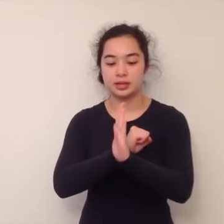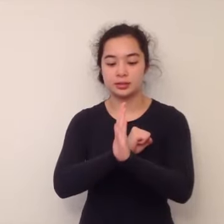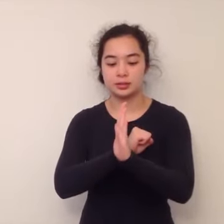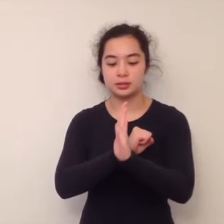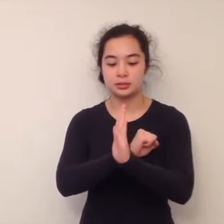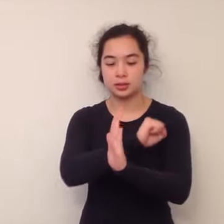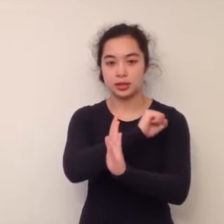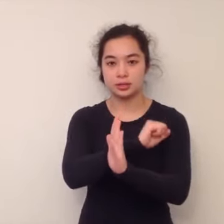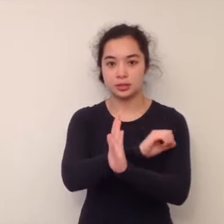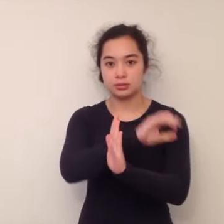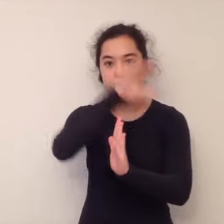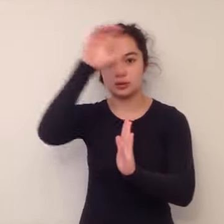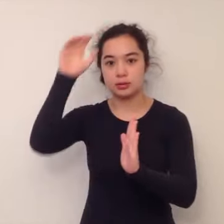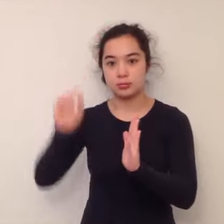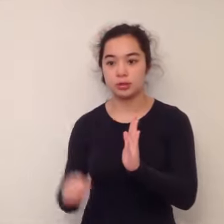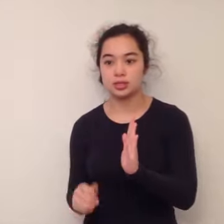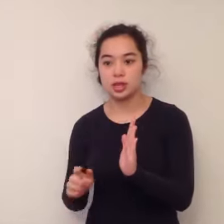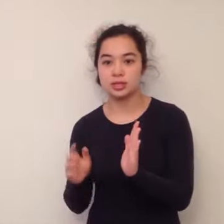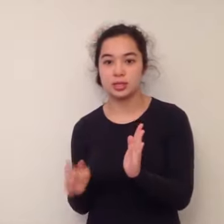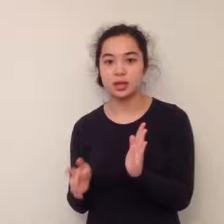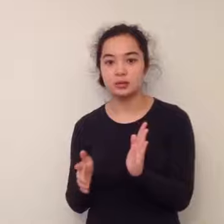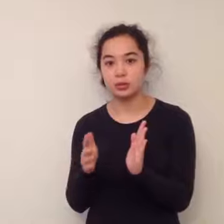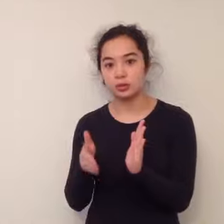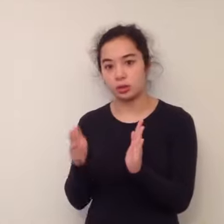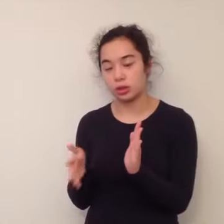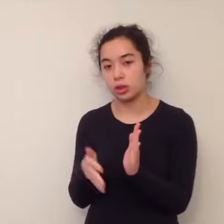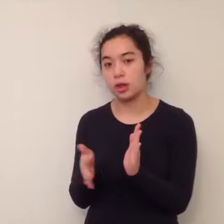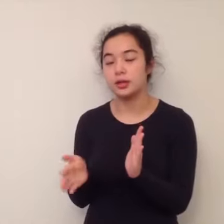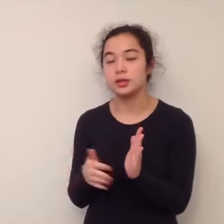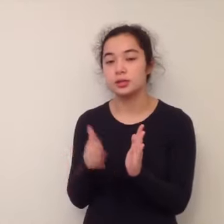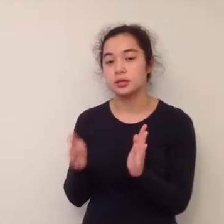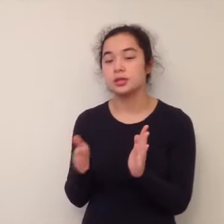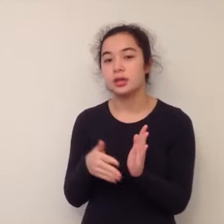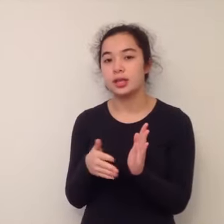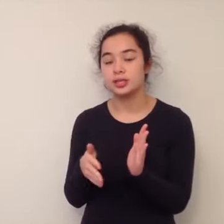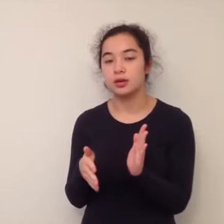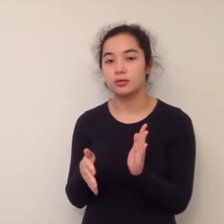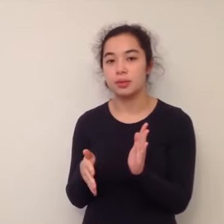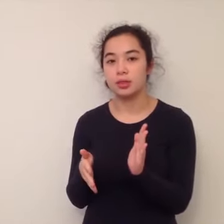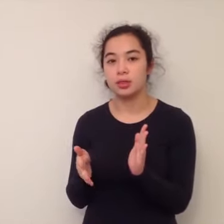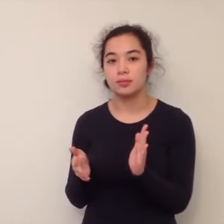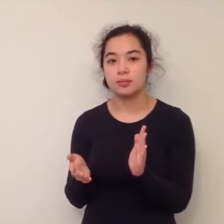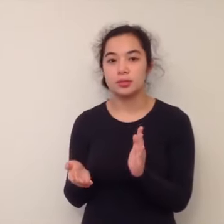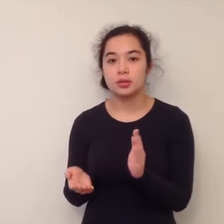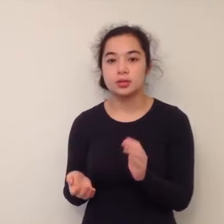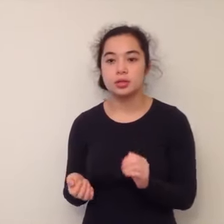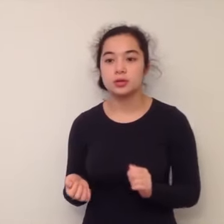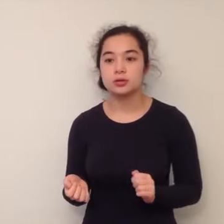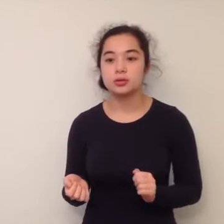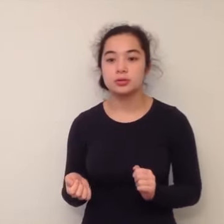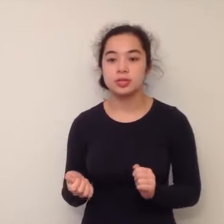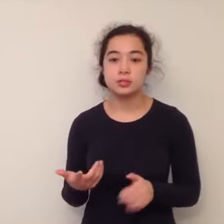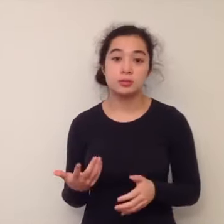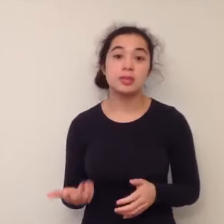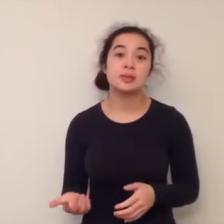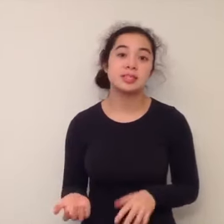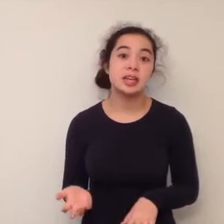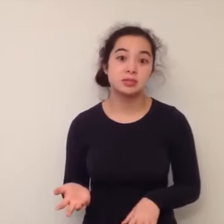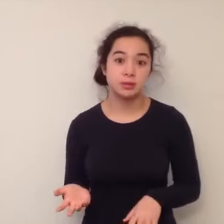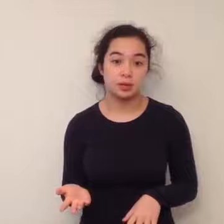hand, like so, and then bring it to the other side where you do the third letter of the month. So this makes sense really,